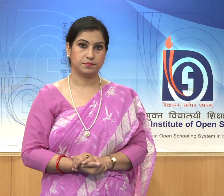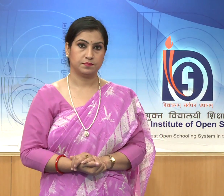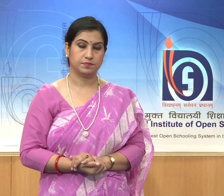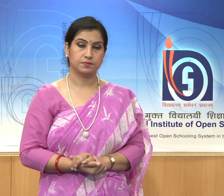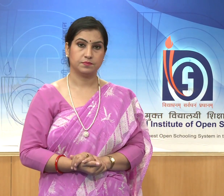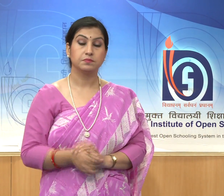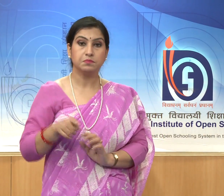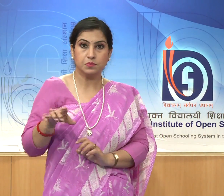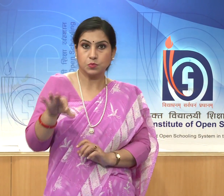We will choose